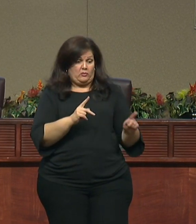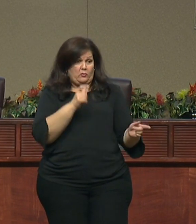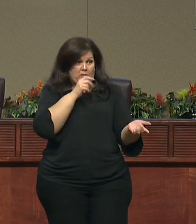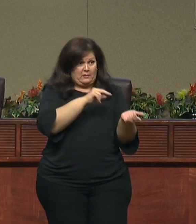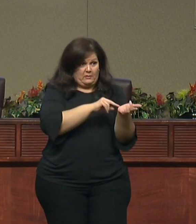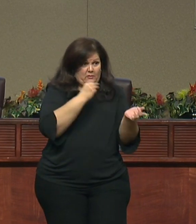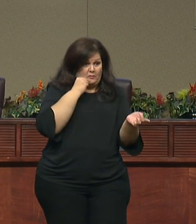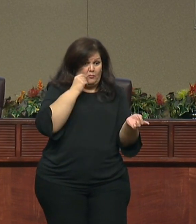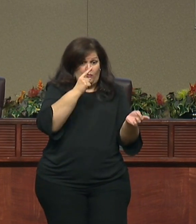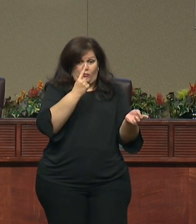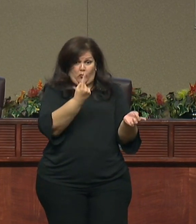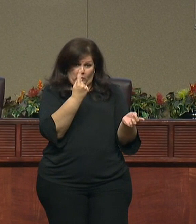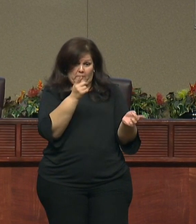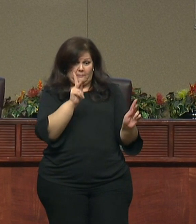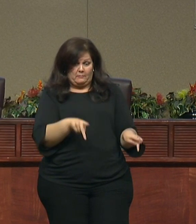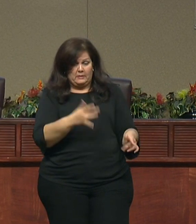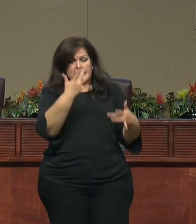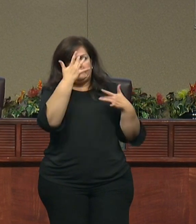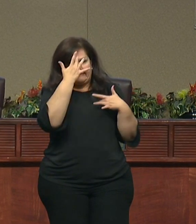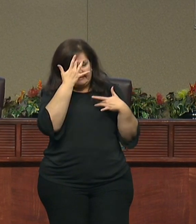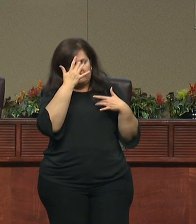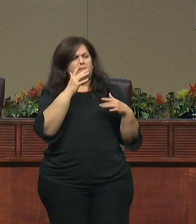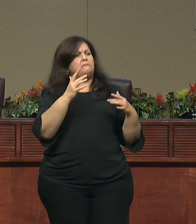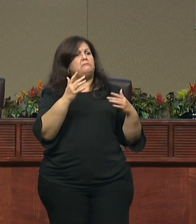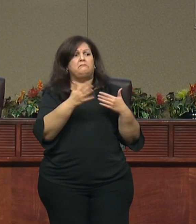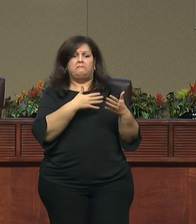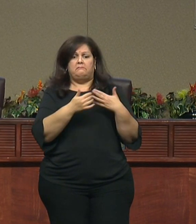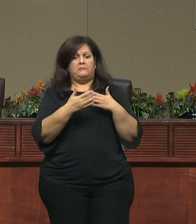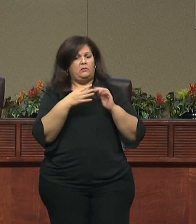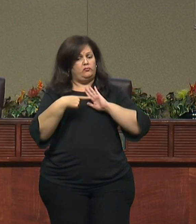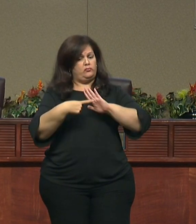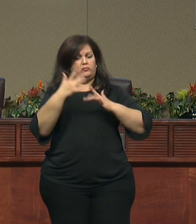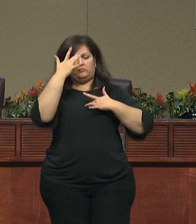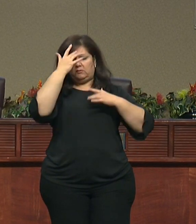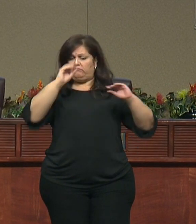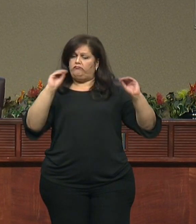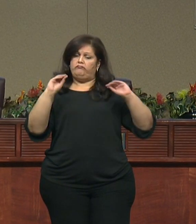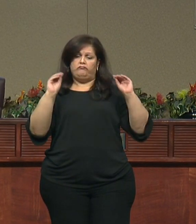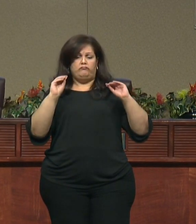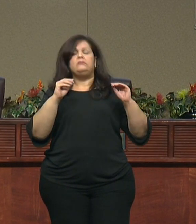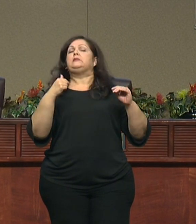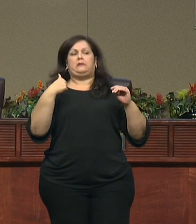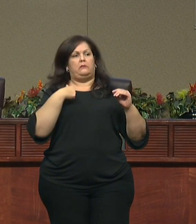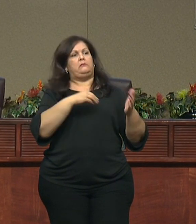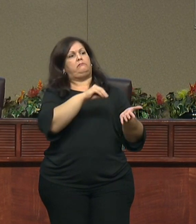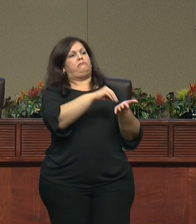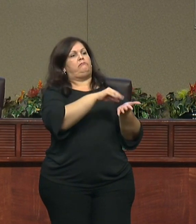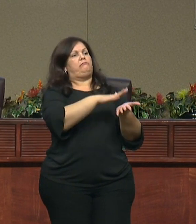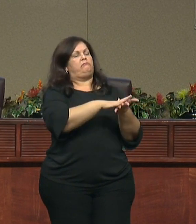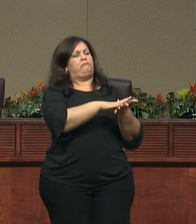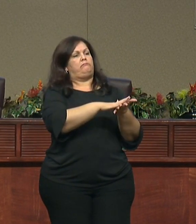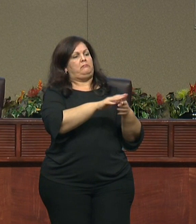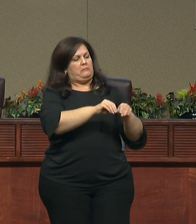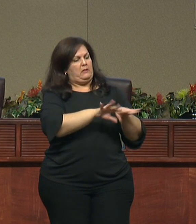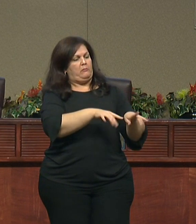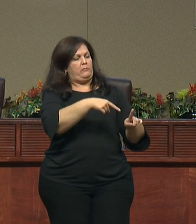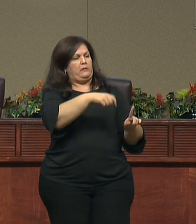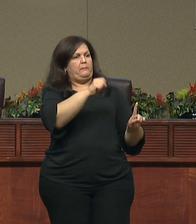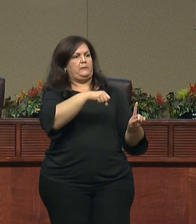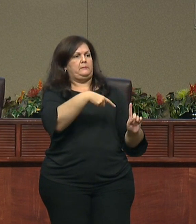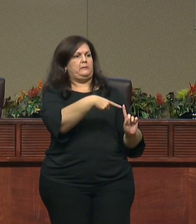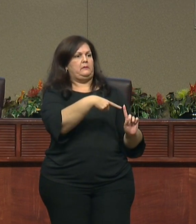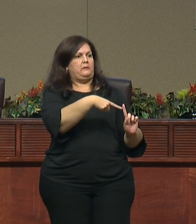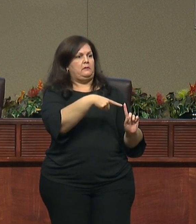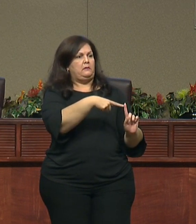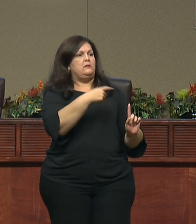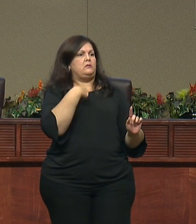living facility, even if the person is asymptomatic, we will treat it as it was an outbreak, so that we put all the force that